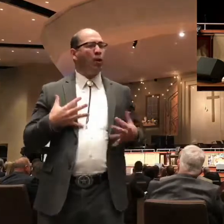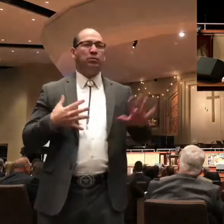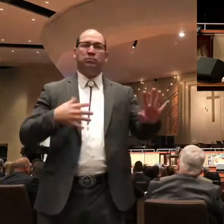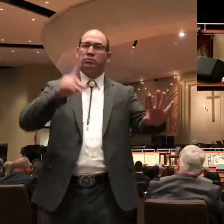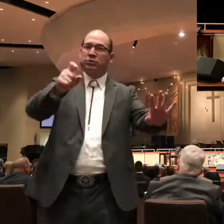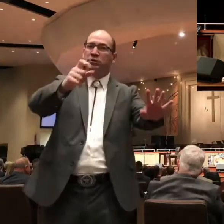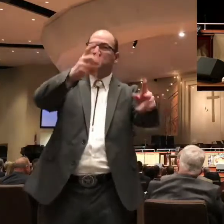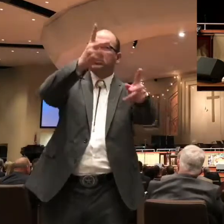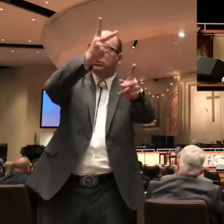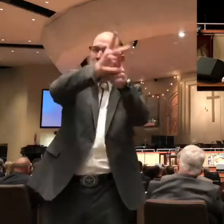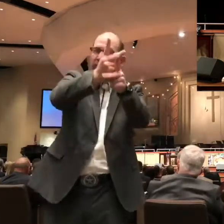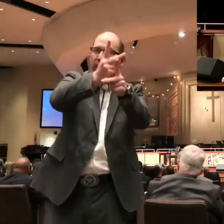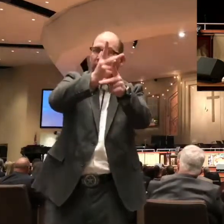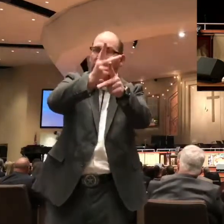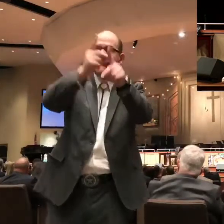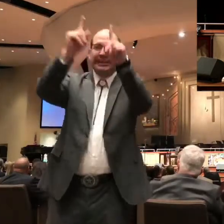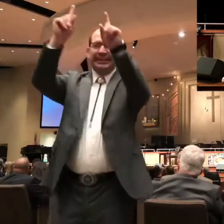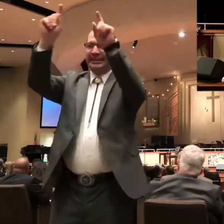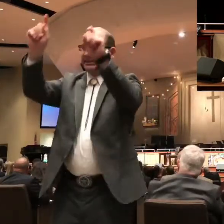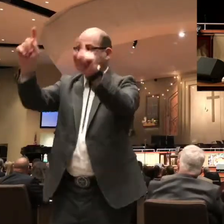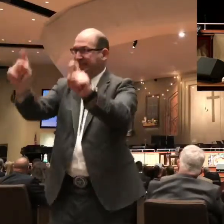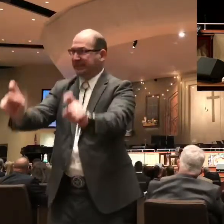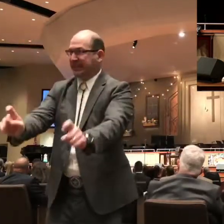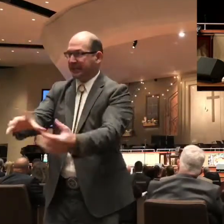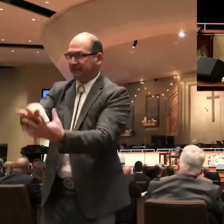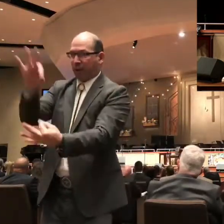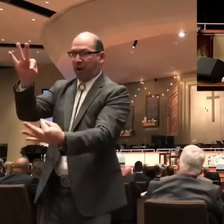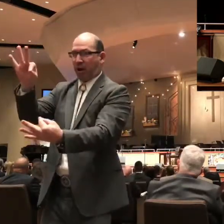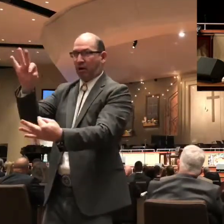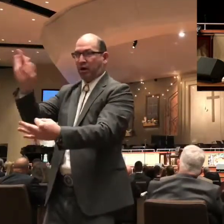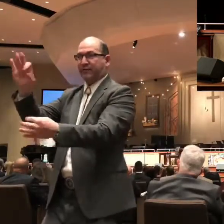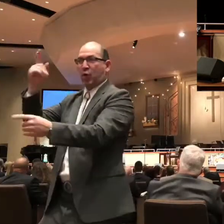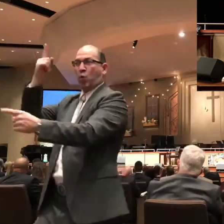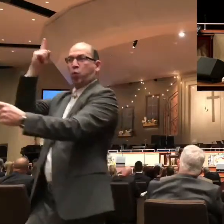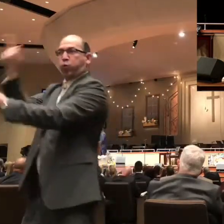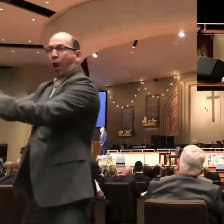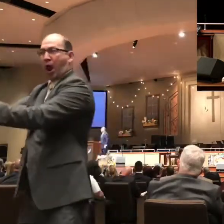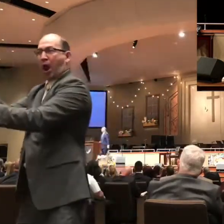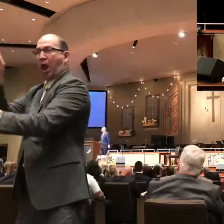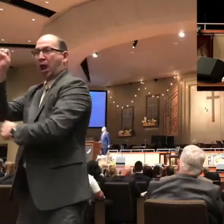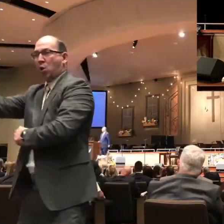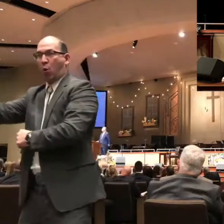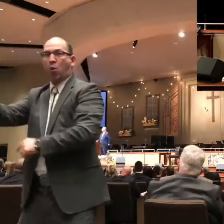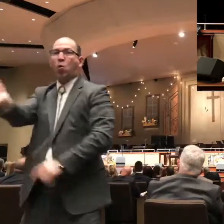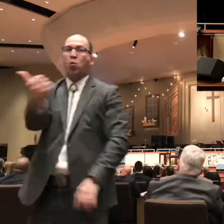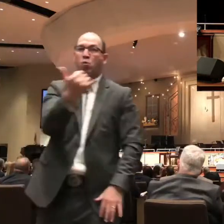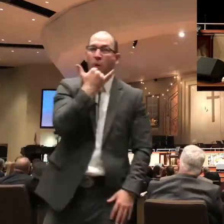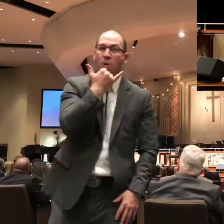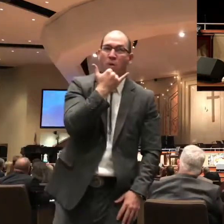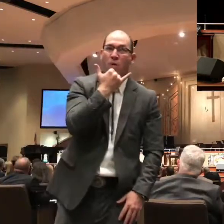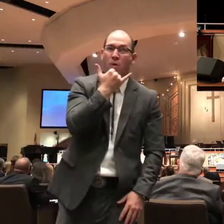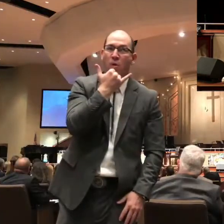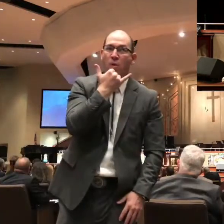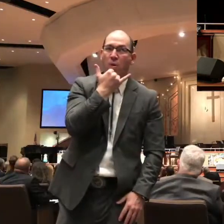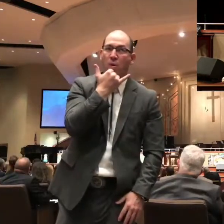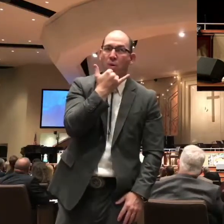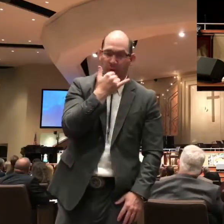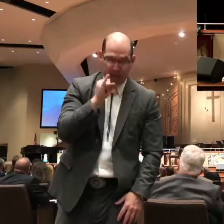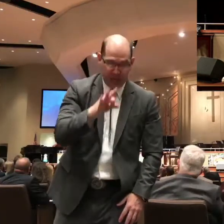must try the spirits to see whether they be of God. And the fact of the matter is, no matter if a false